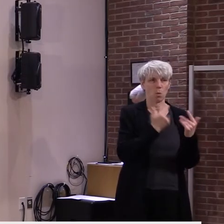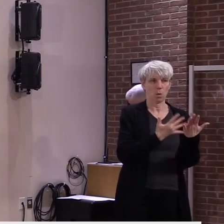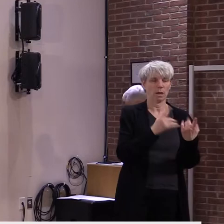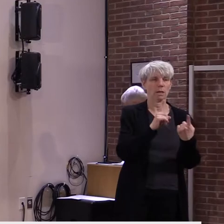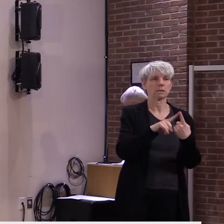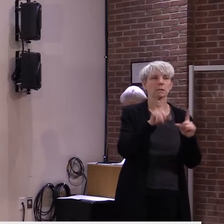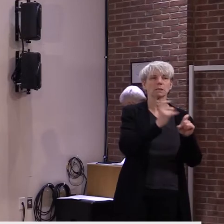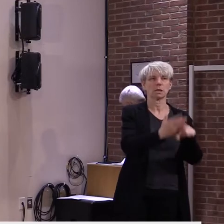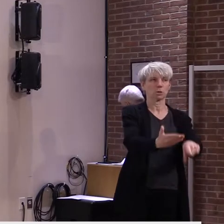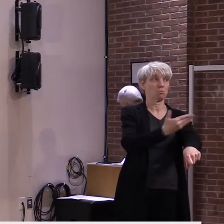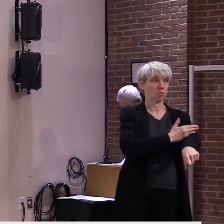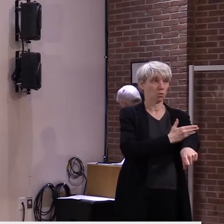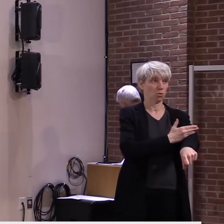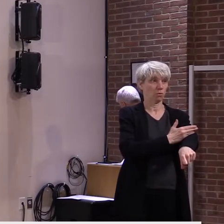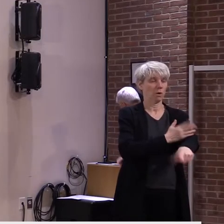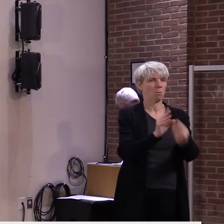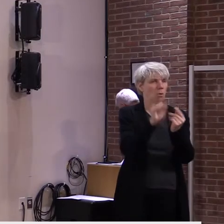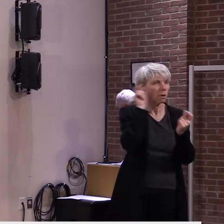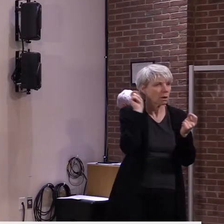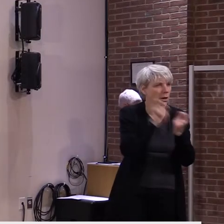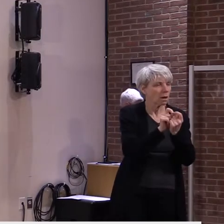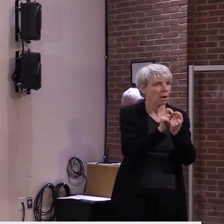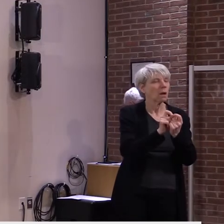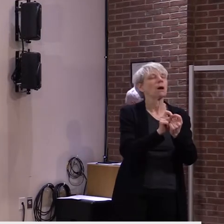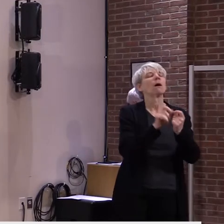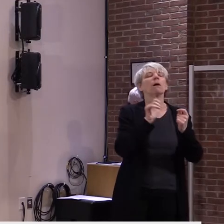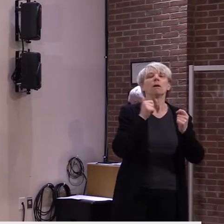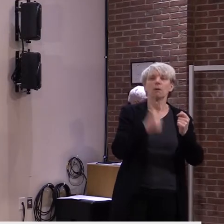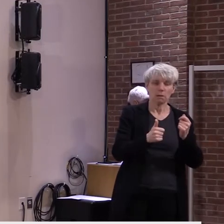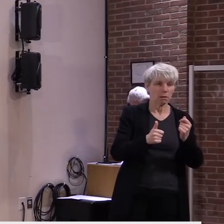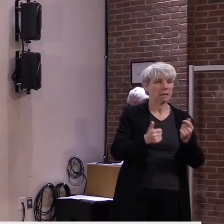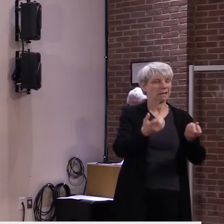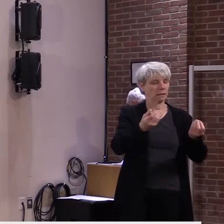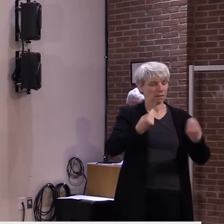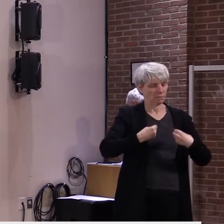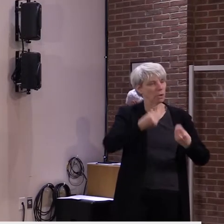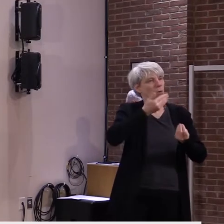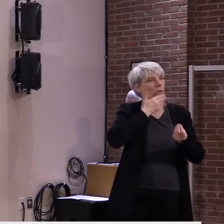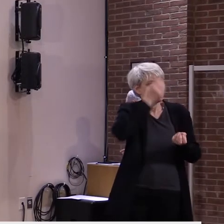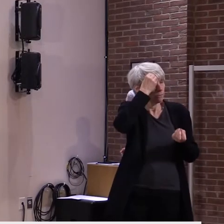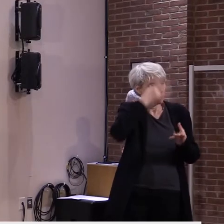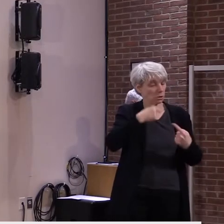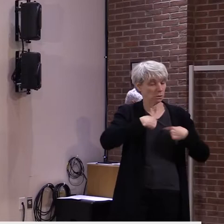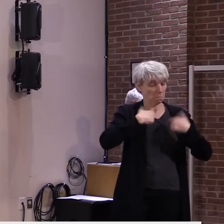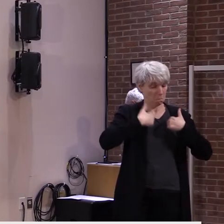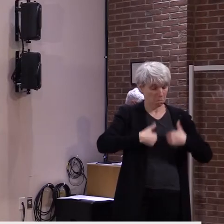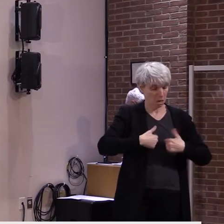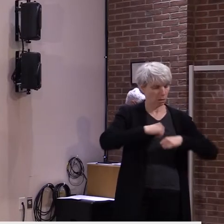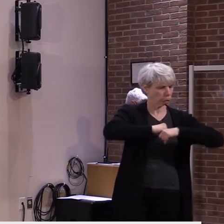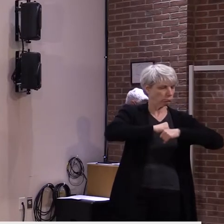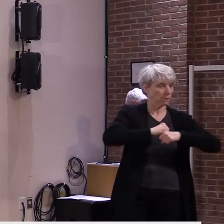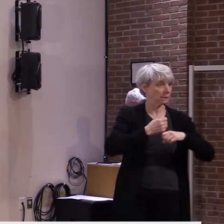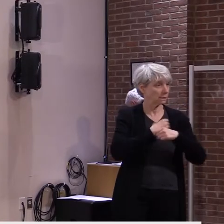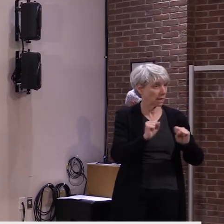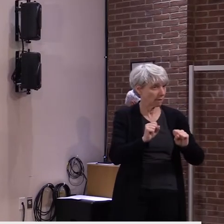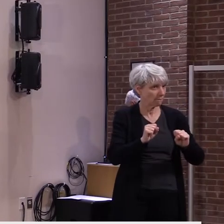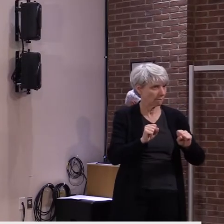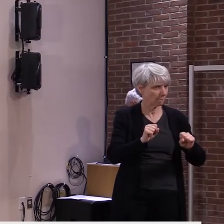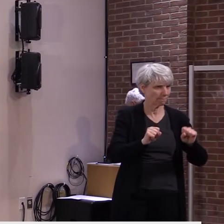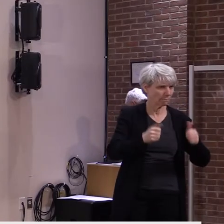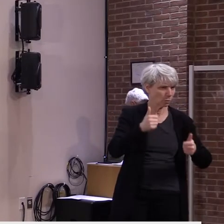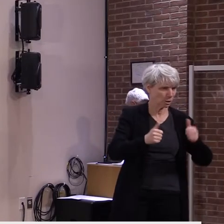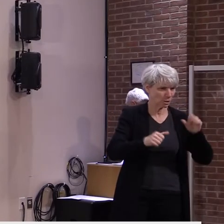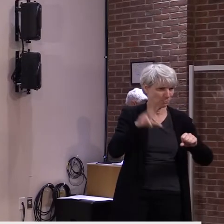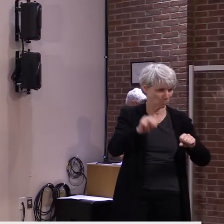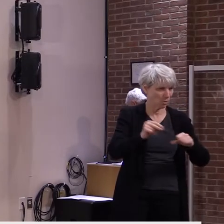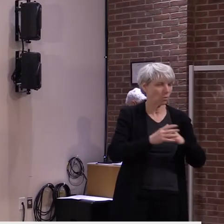So we expect that sometime over the next several months, certainly not beyond the year, that we'll have testing